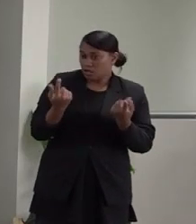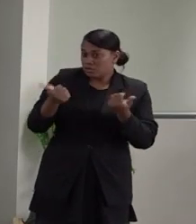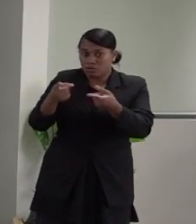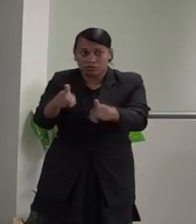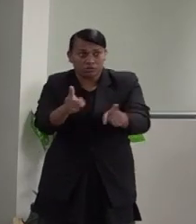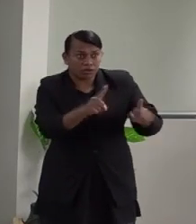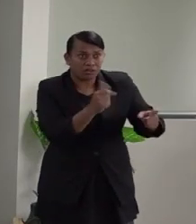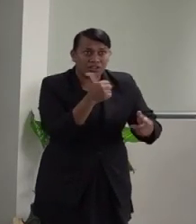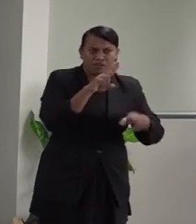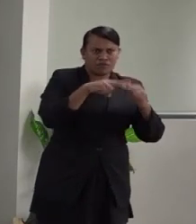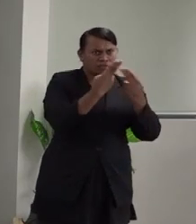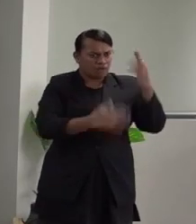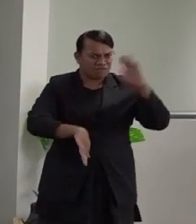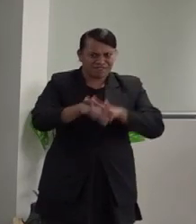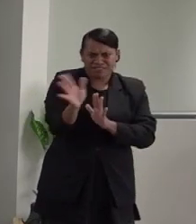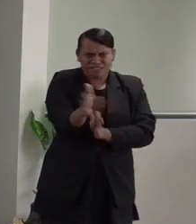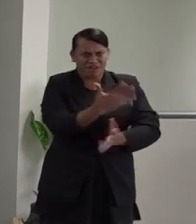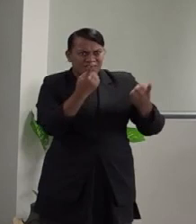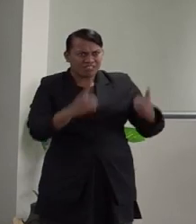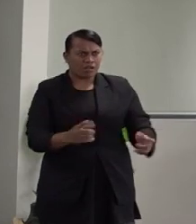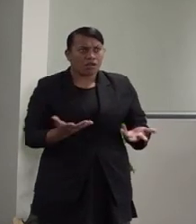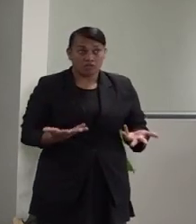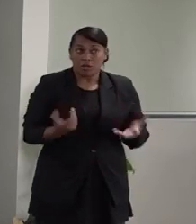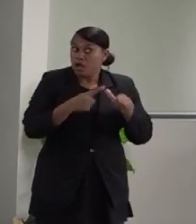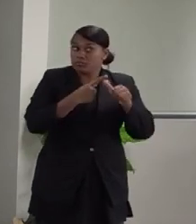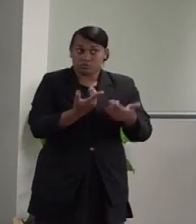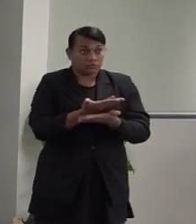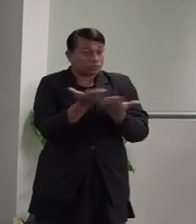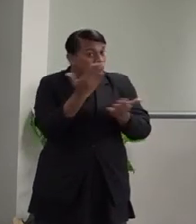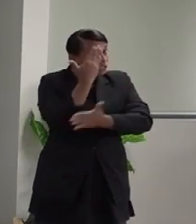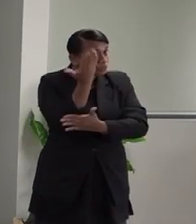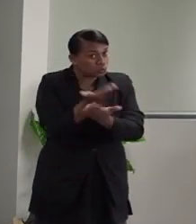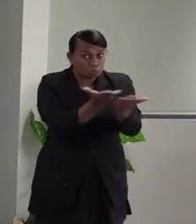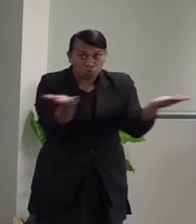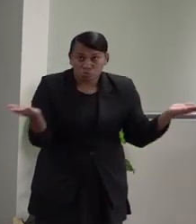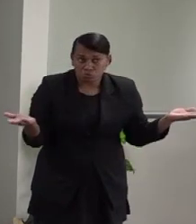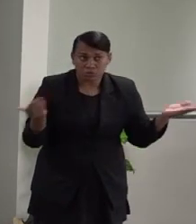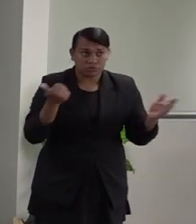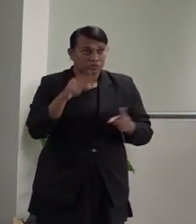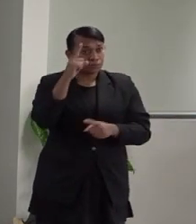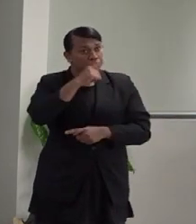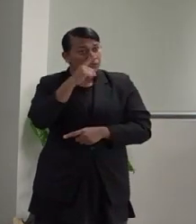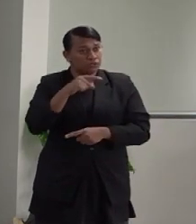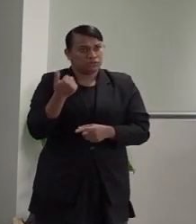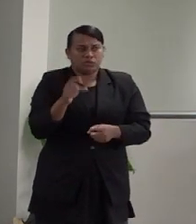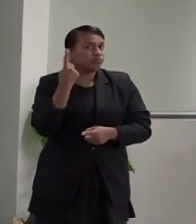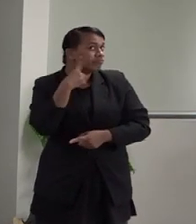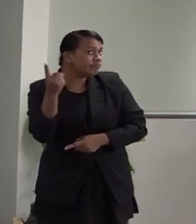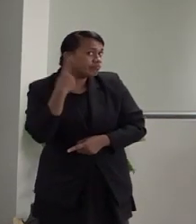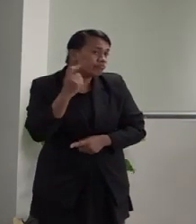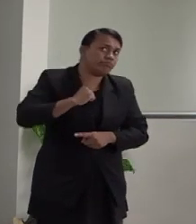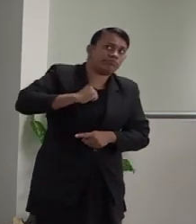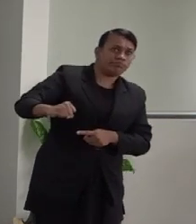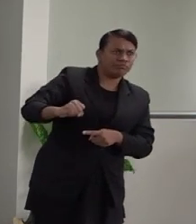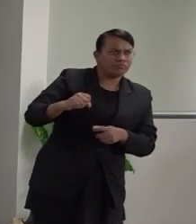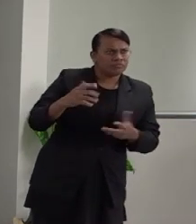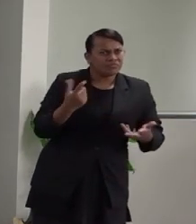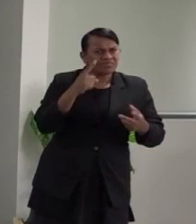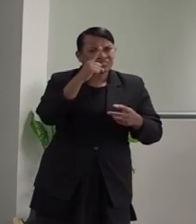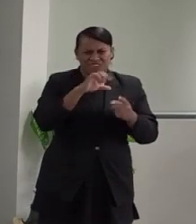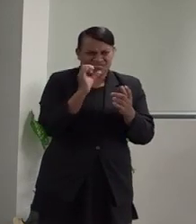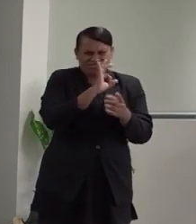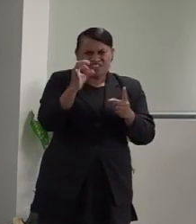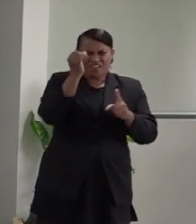The answer to the question is obvious, but some people, still don't seem to get what is at stake here.